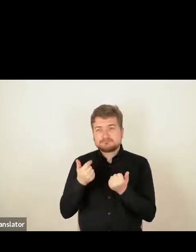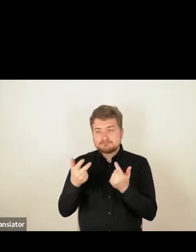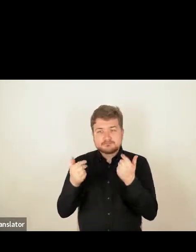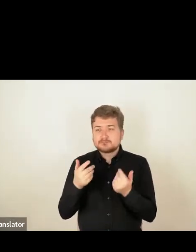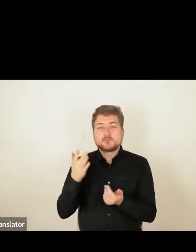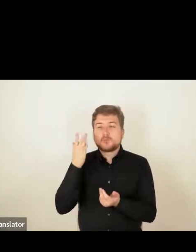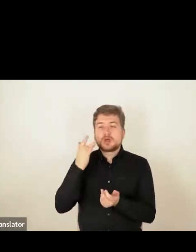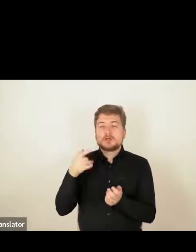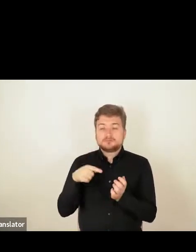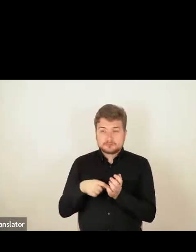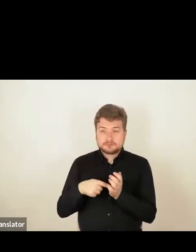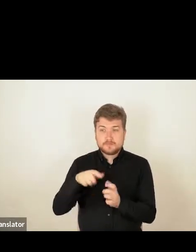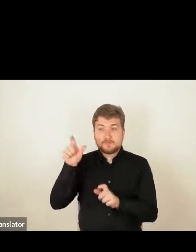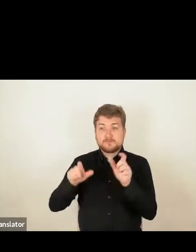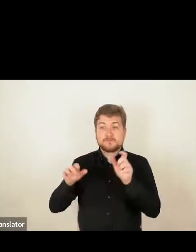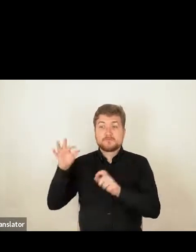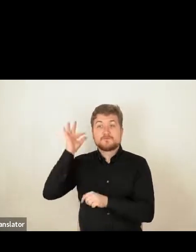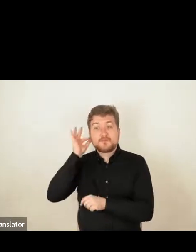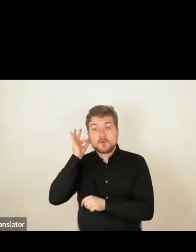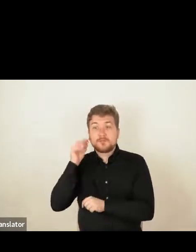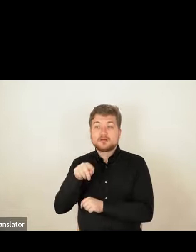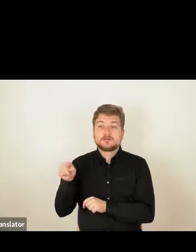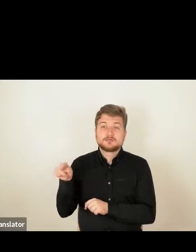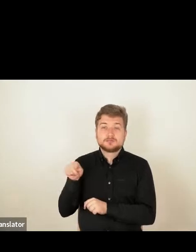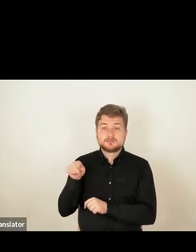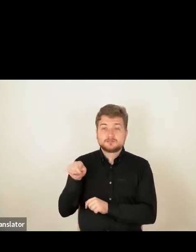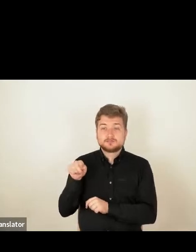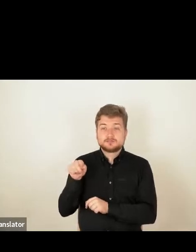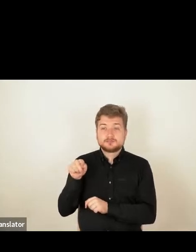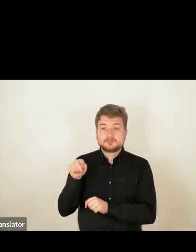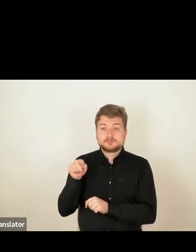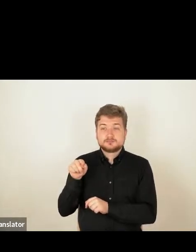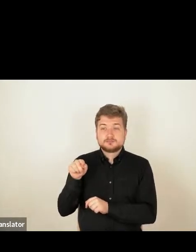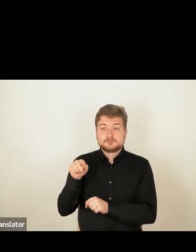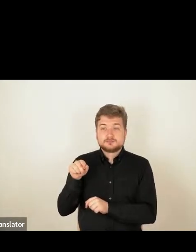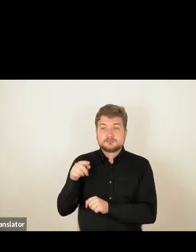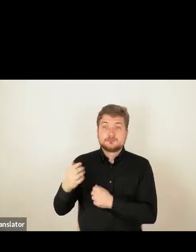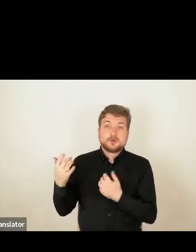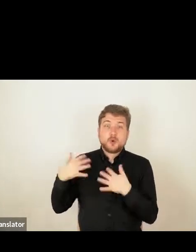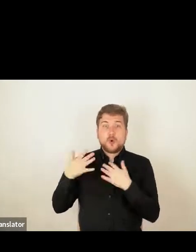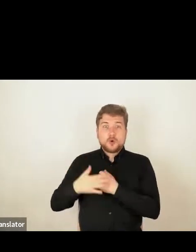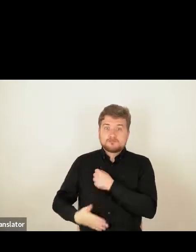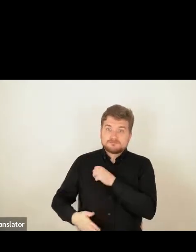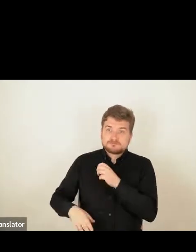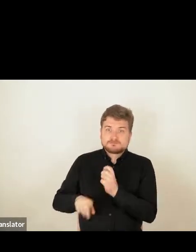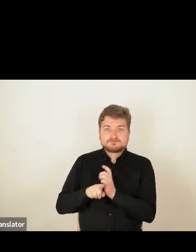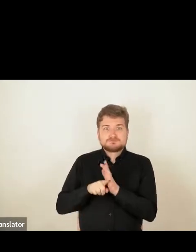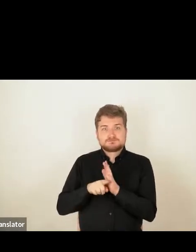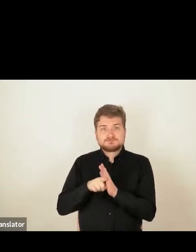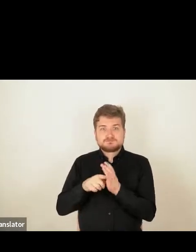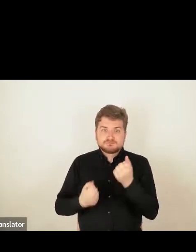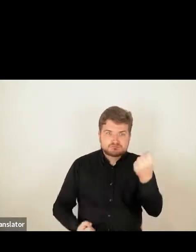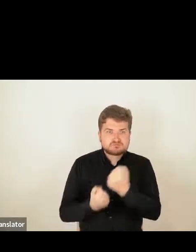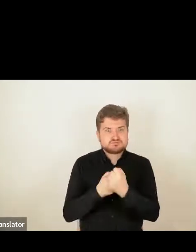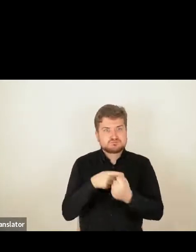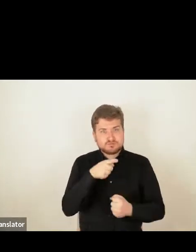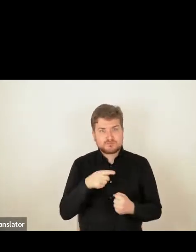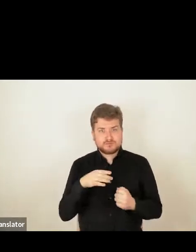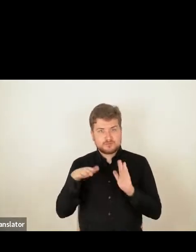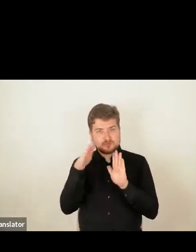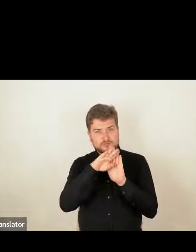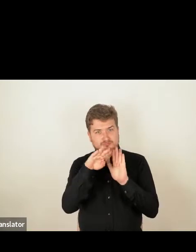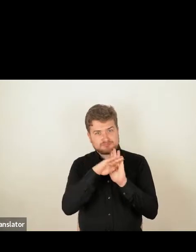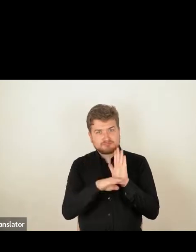to do things which may not be in favour of women's greater equality, it doesn't mean you